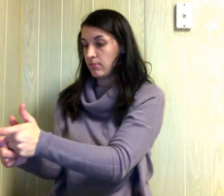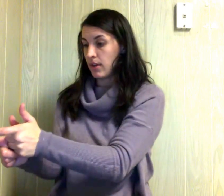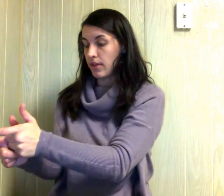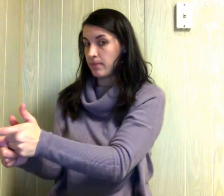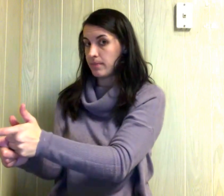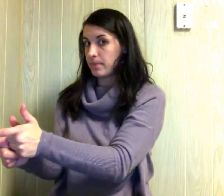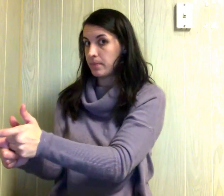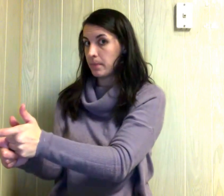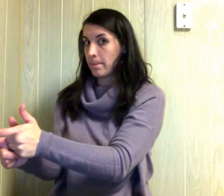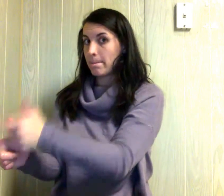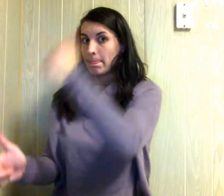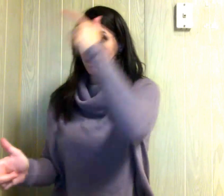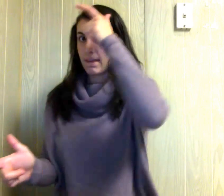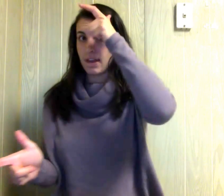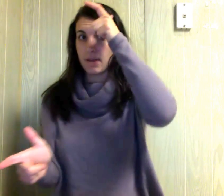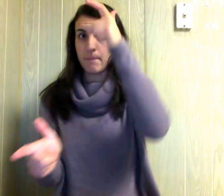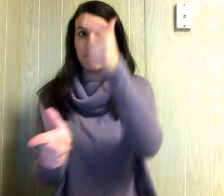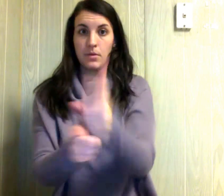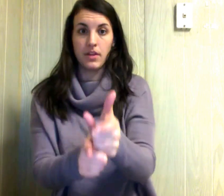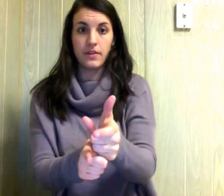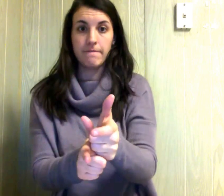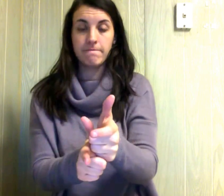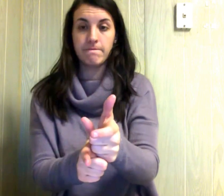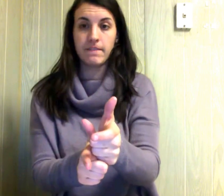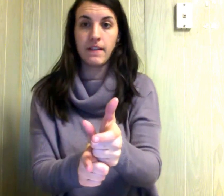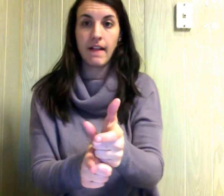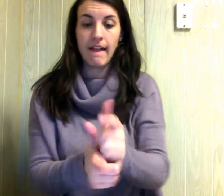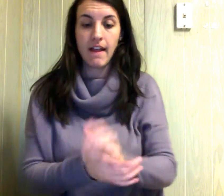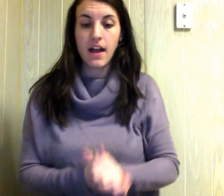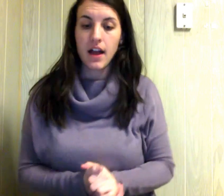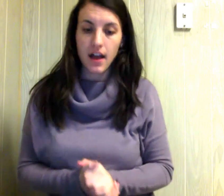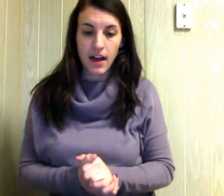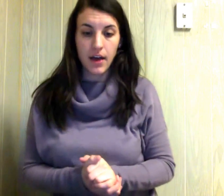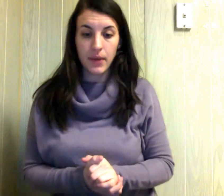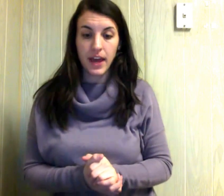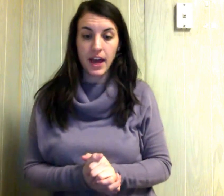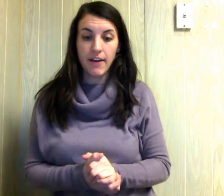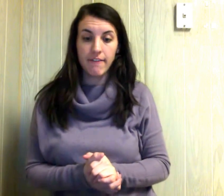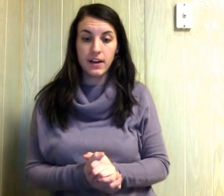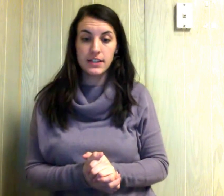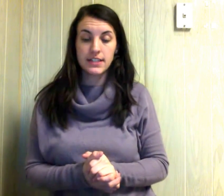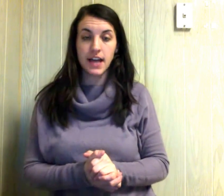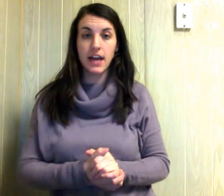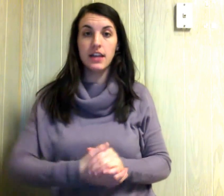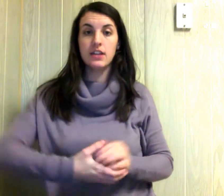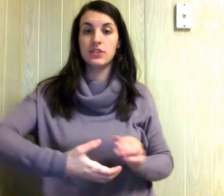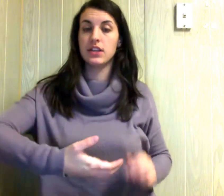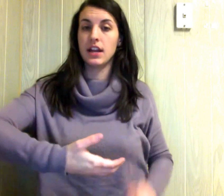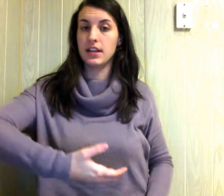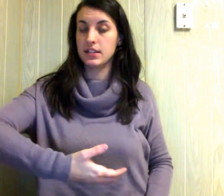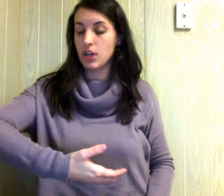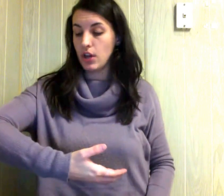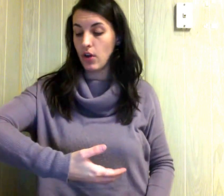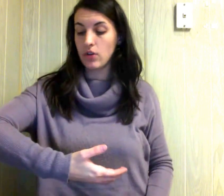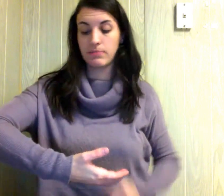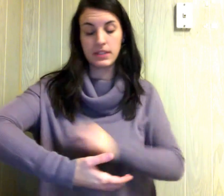brother. Okay, brother. We have son. So son is, pretend you're